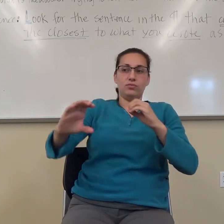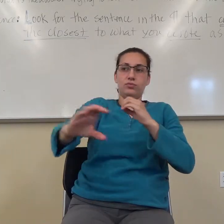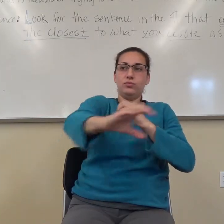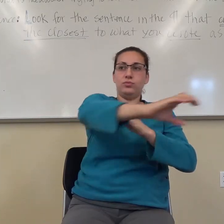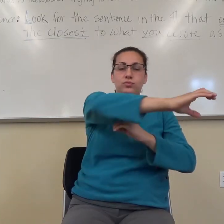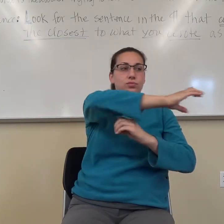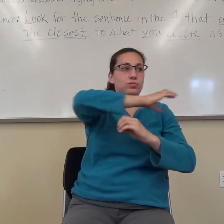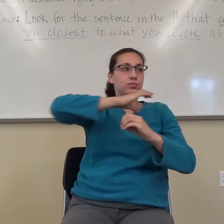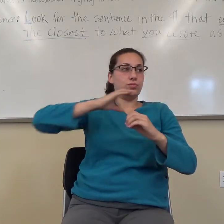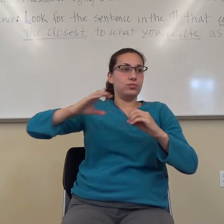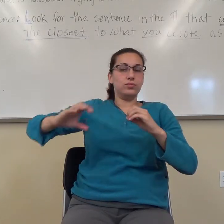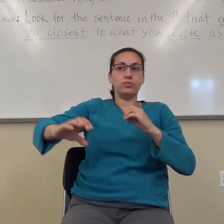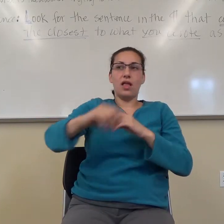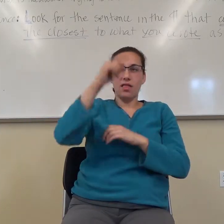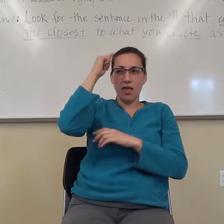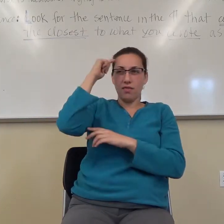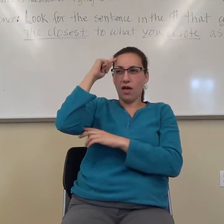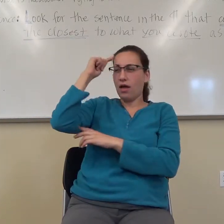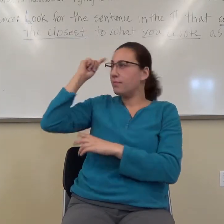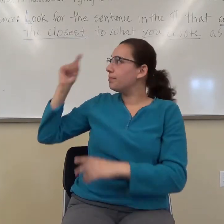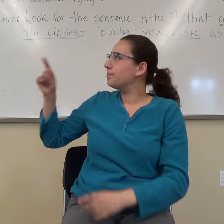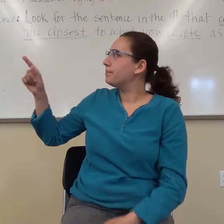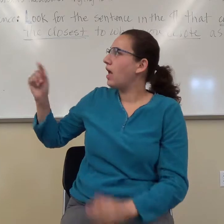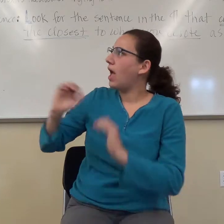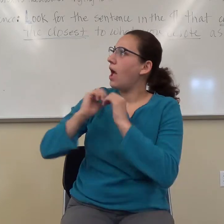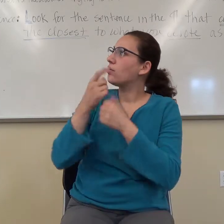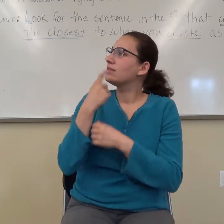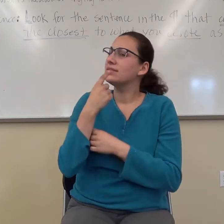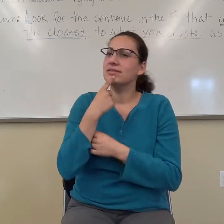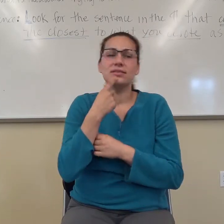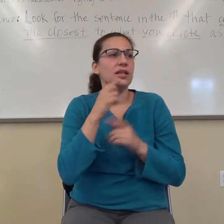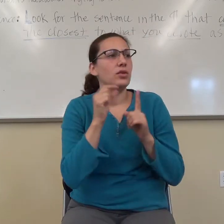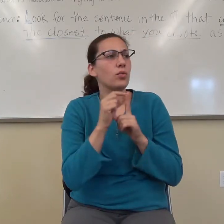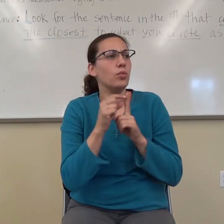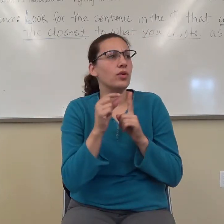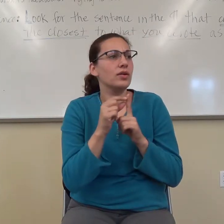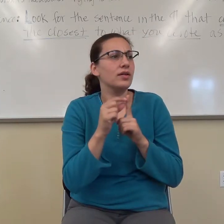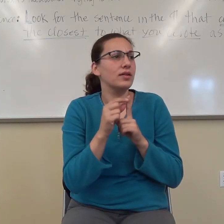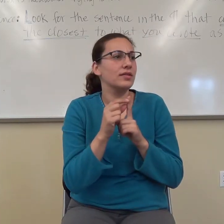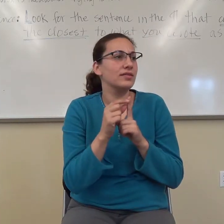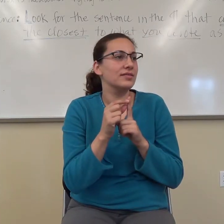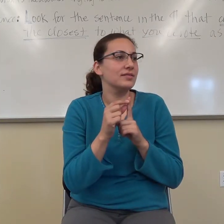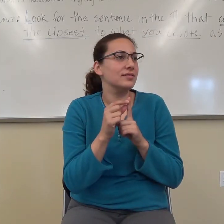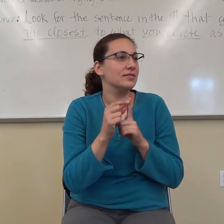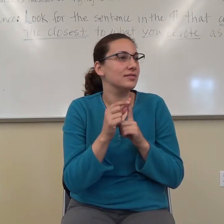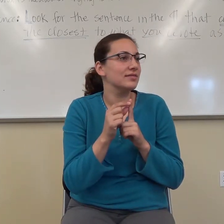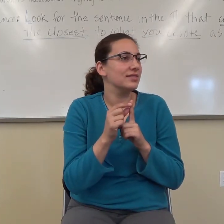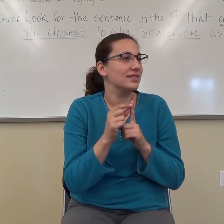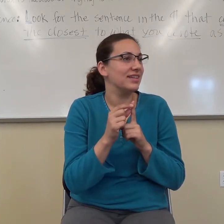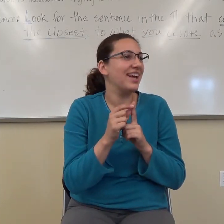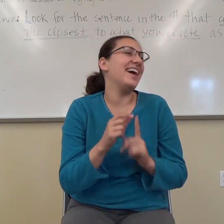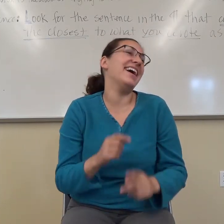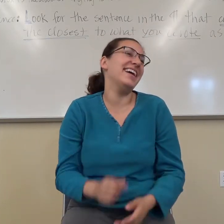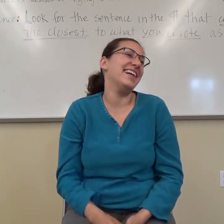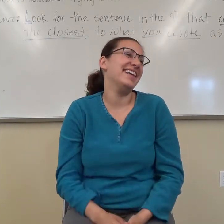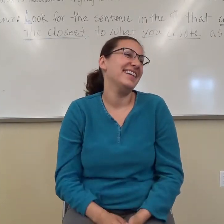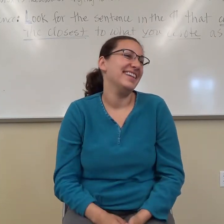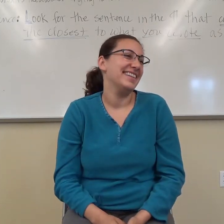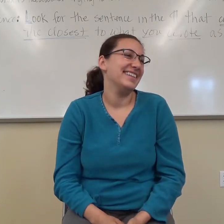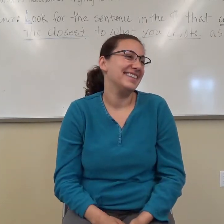because his, how do you pronounce this? Anybody know this word? Heresy? Heresy. Okay. The thing